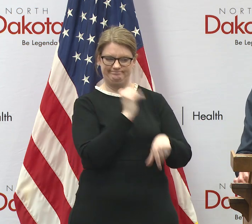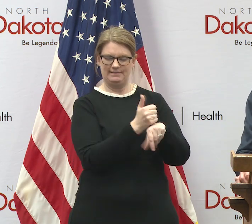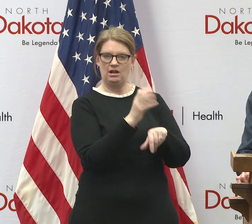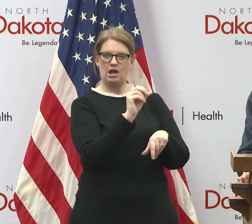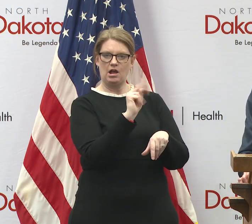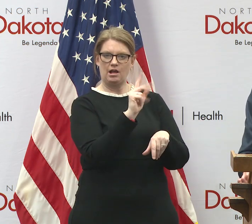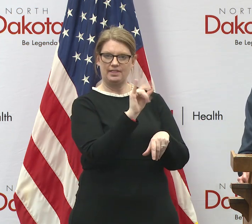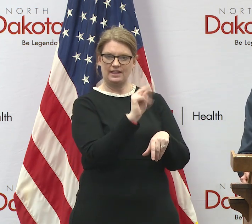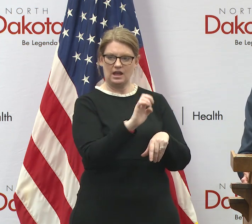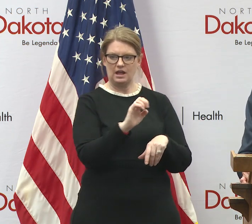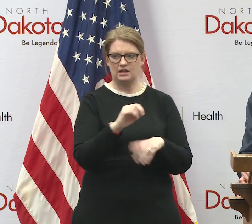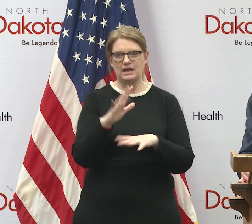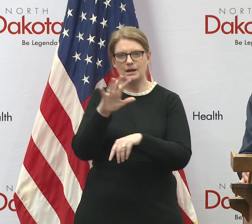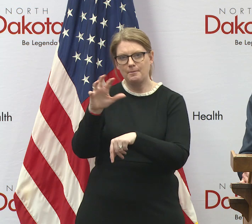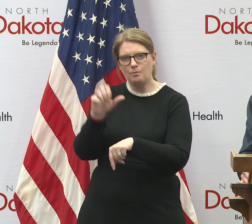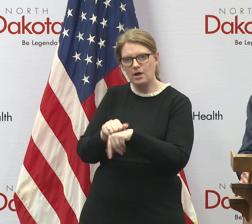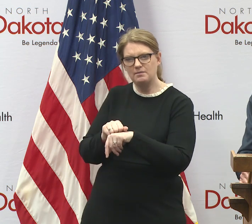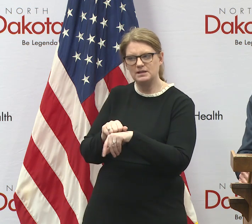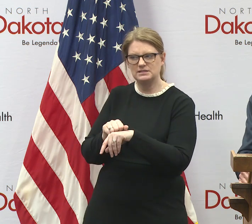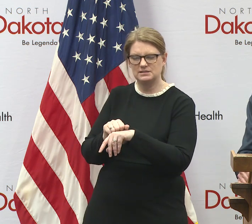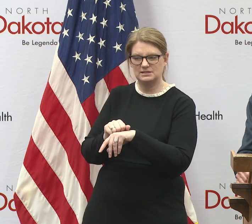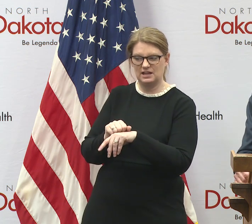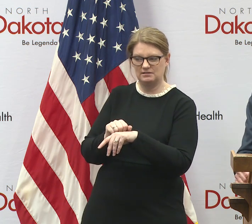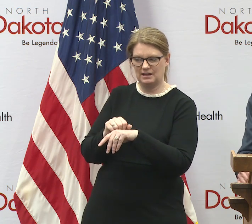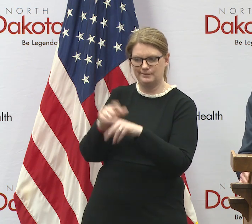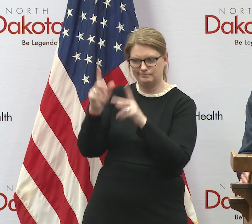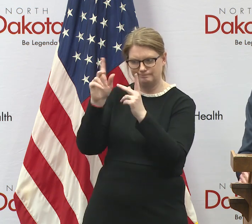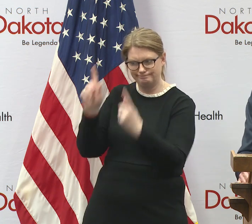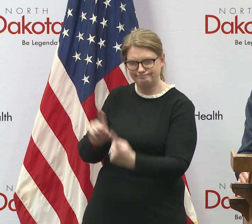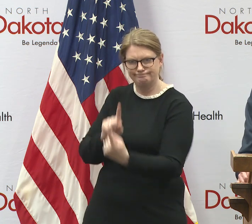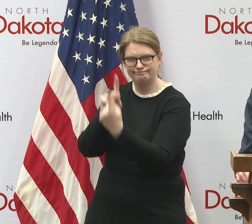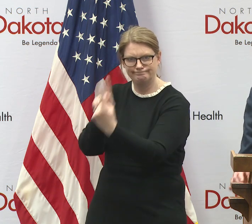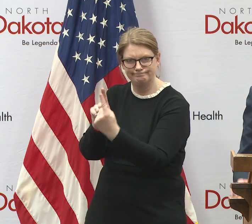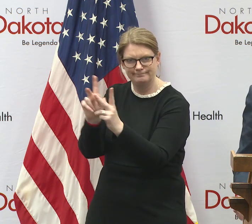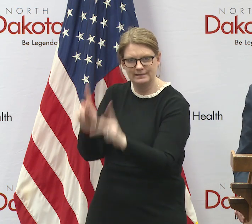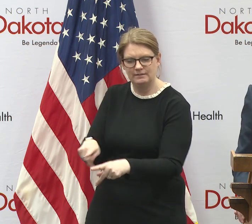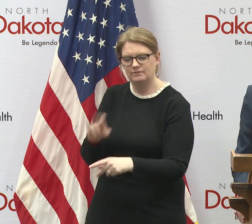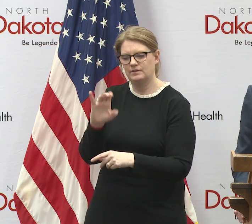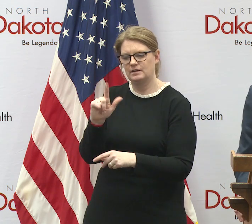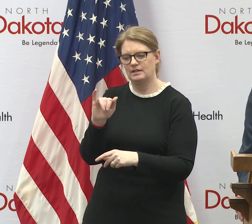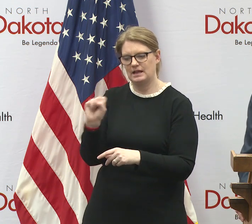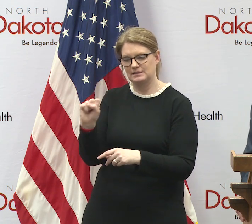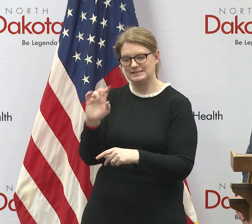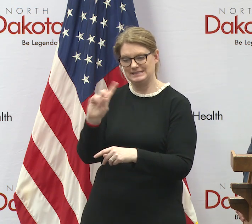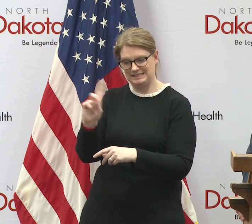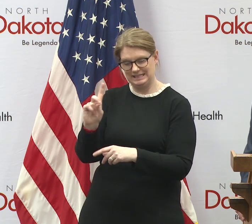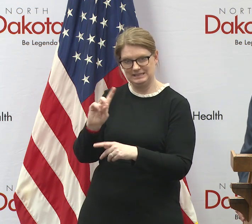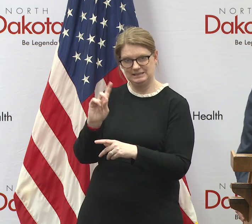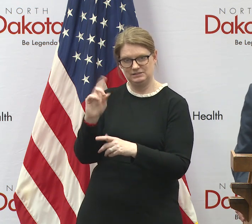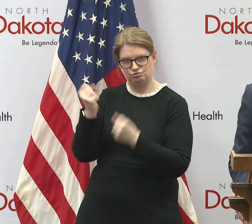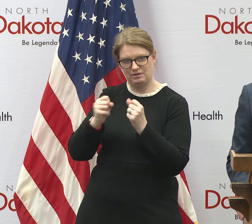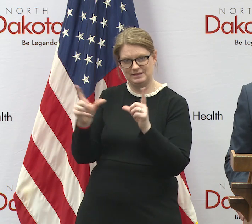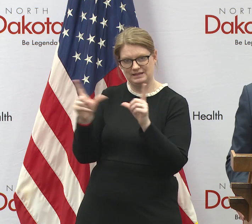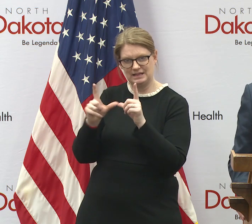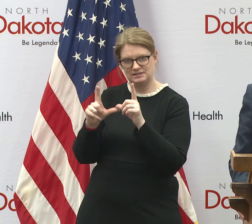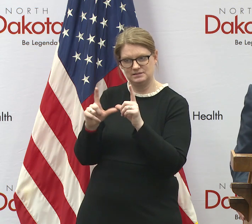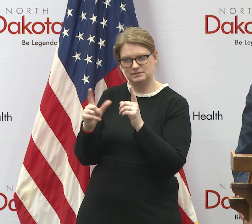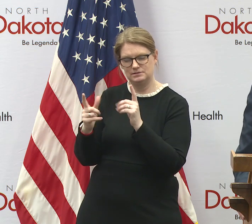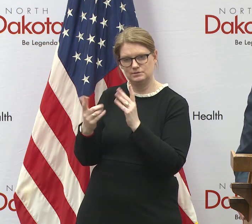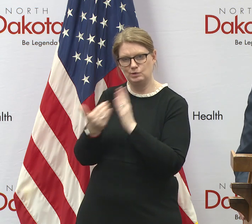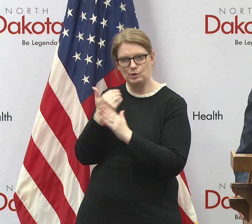other in-service purposes will not be available for Class D driver's license renewals, real